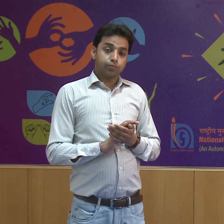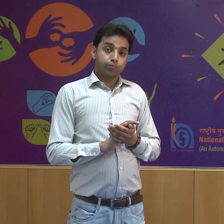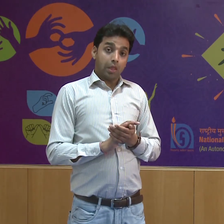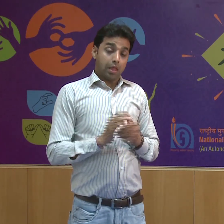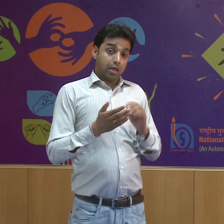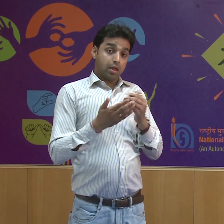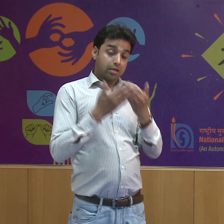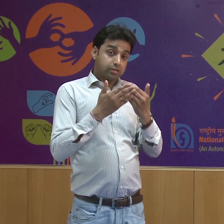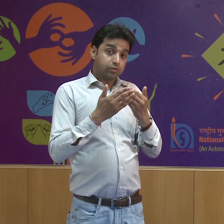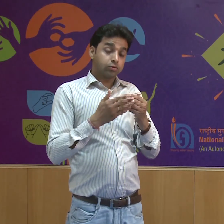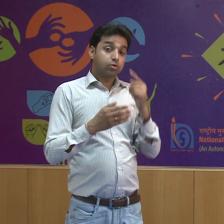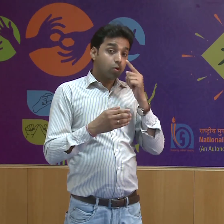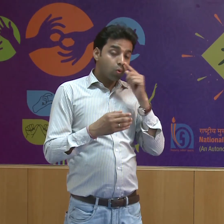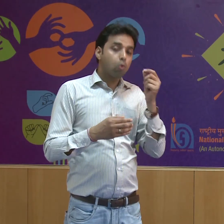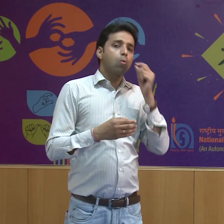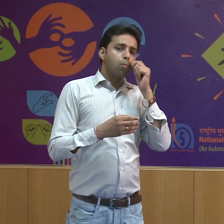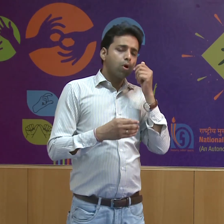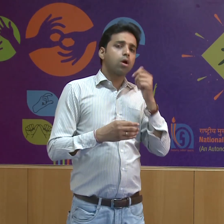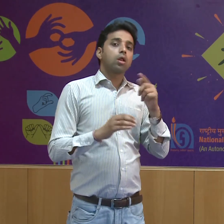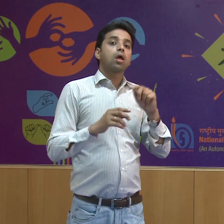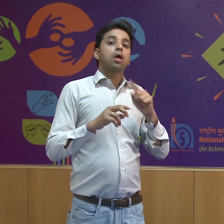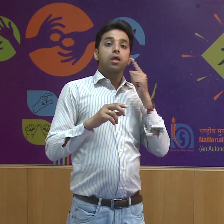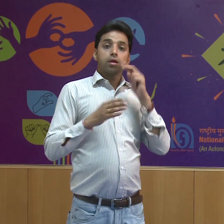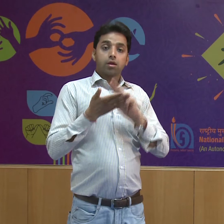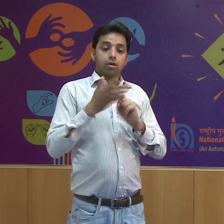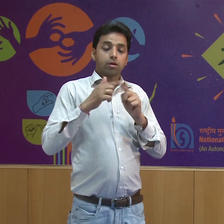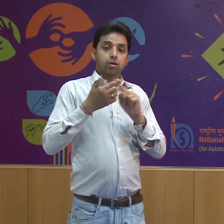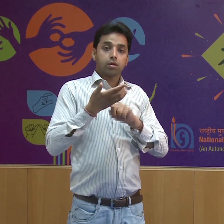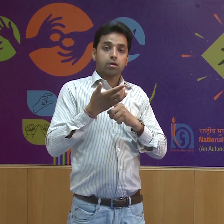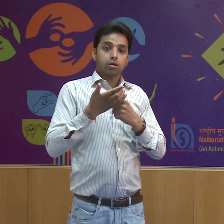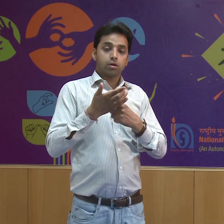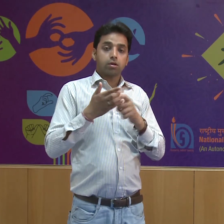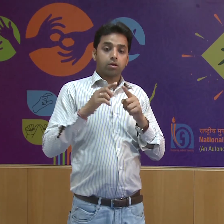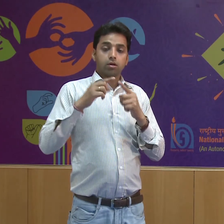education, a girl or boy enter college, which is a part of a university.